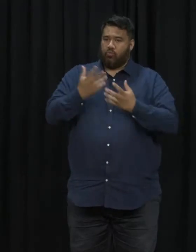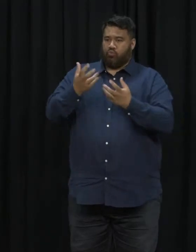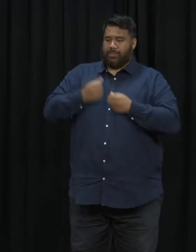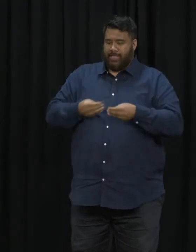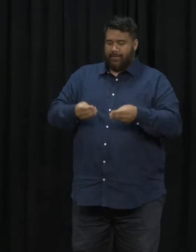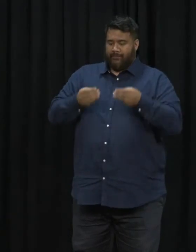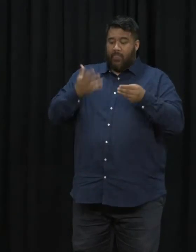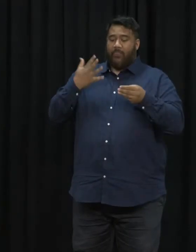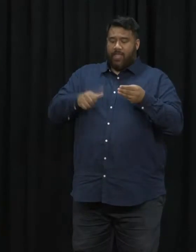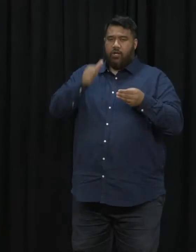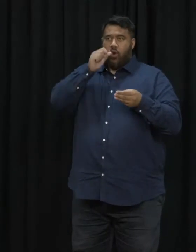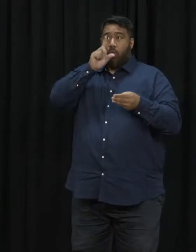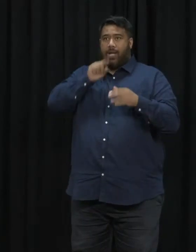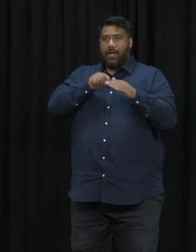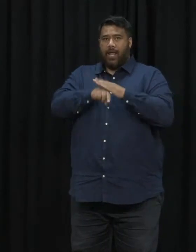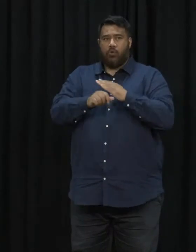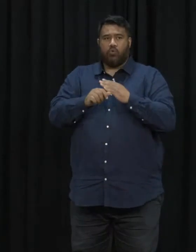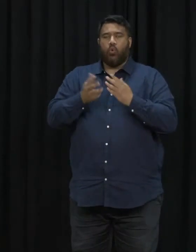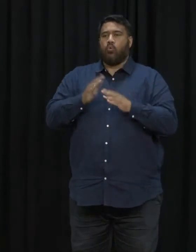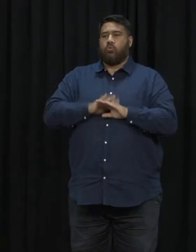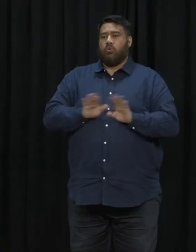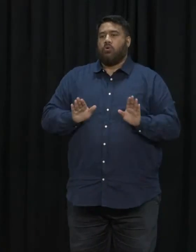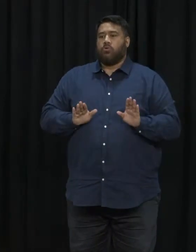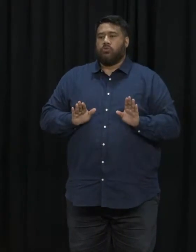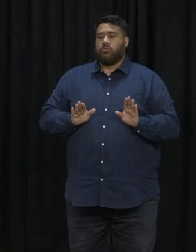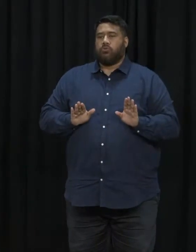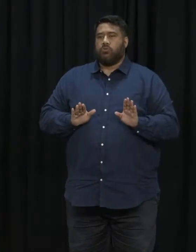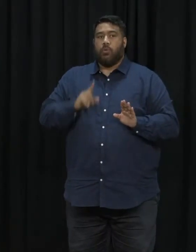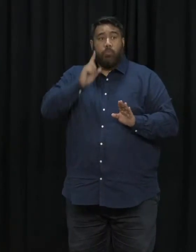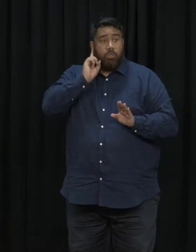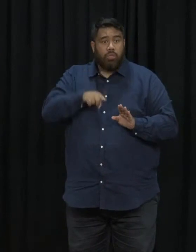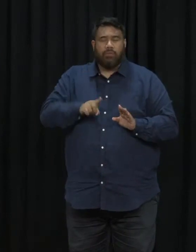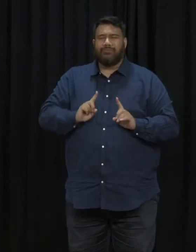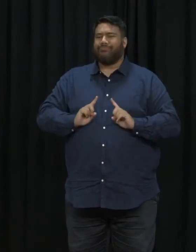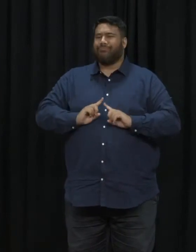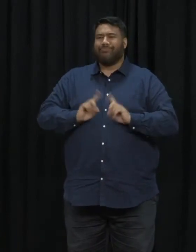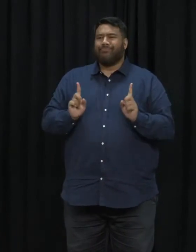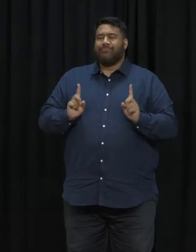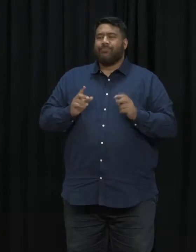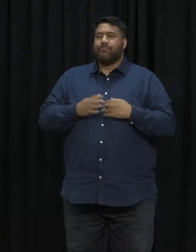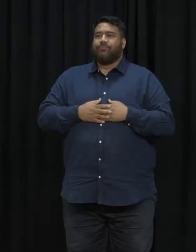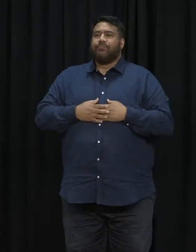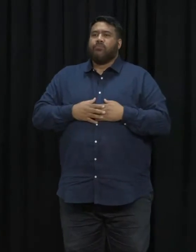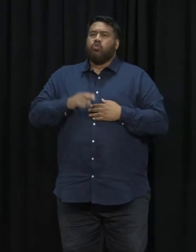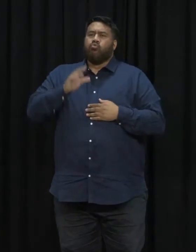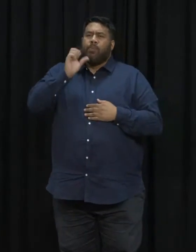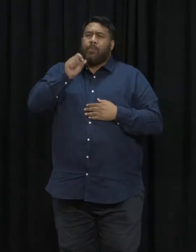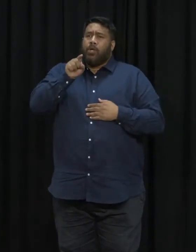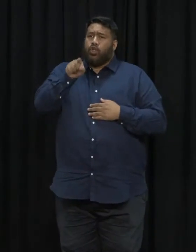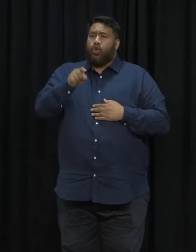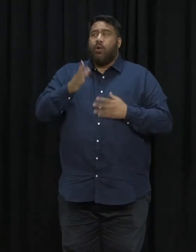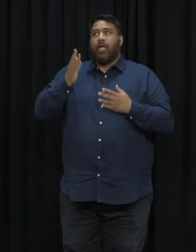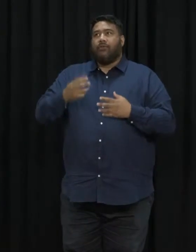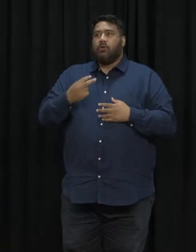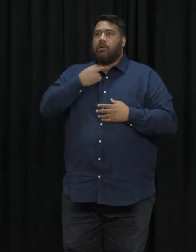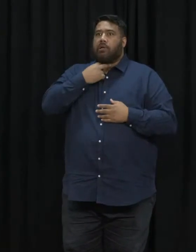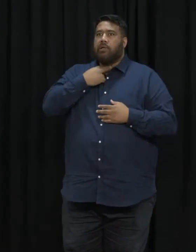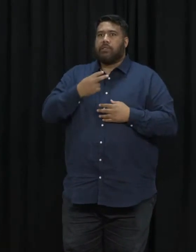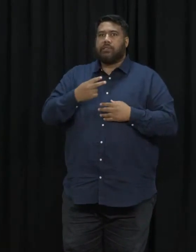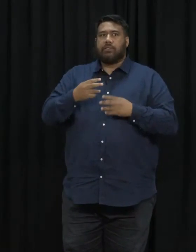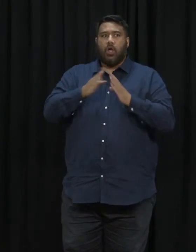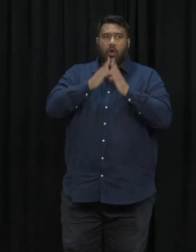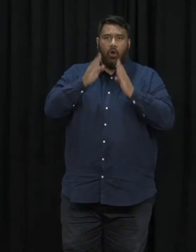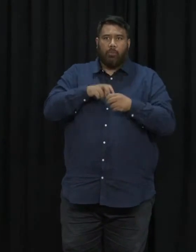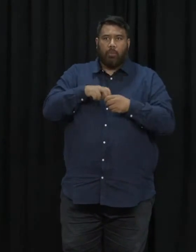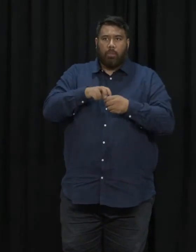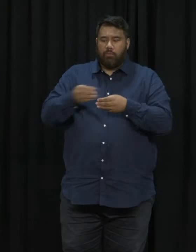million. I want to reiterate that there are support payments in place for people who are isolating, even if the area they live or